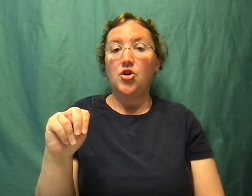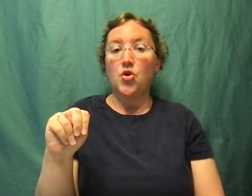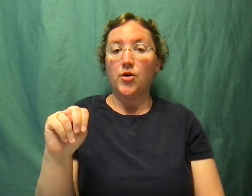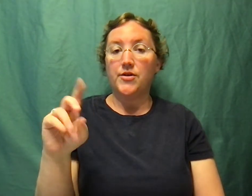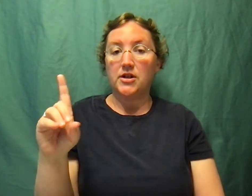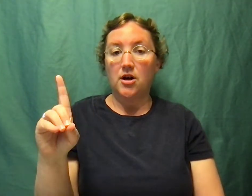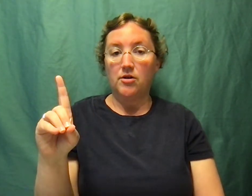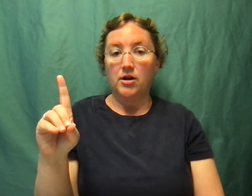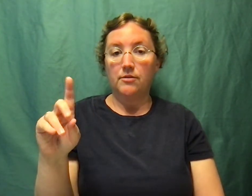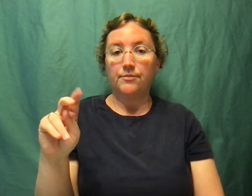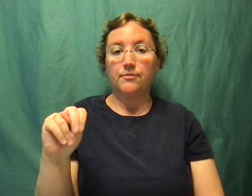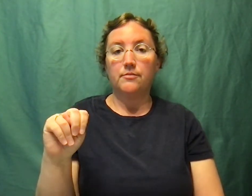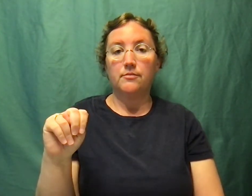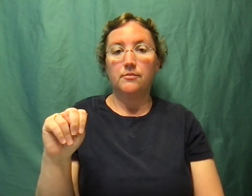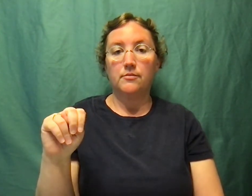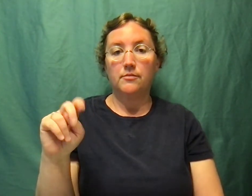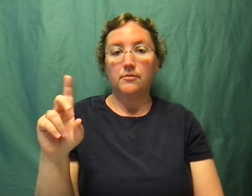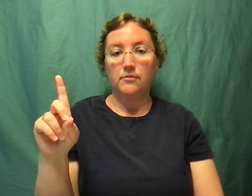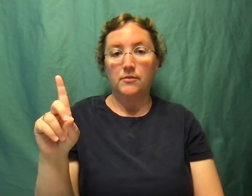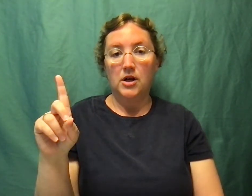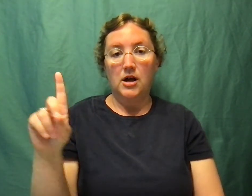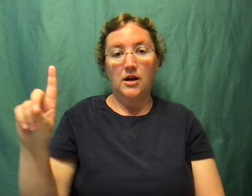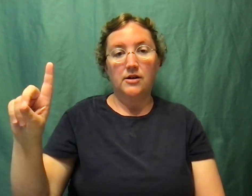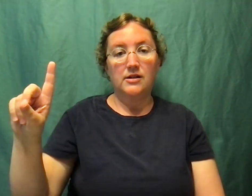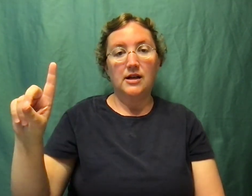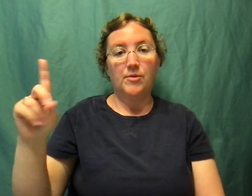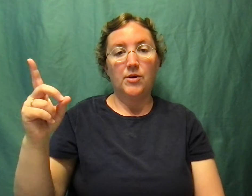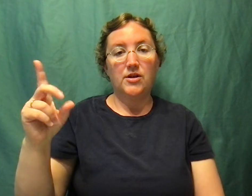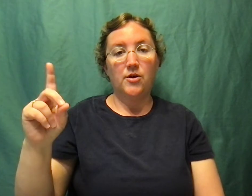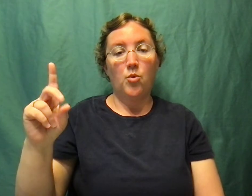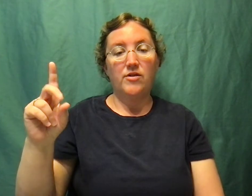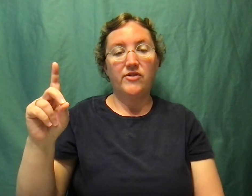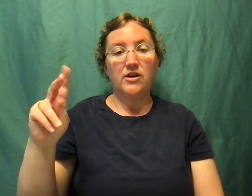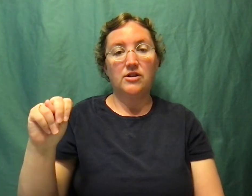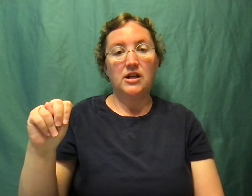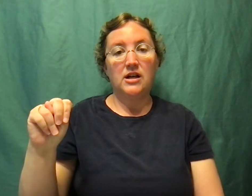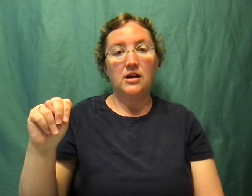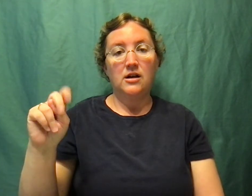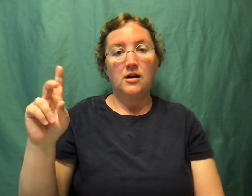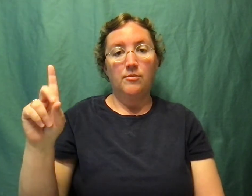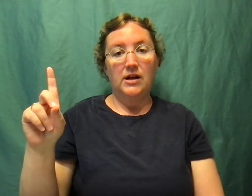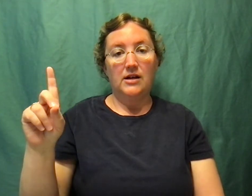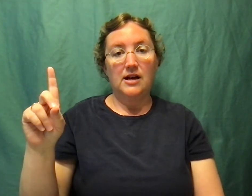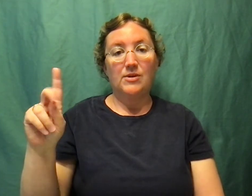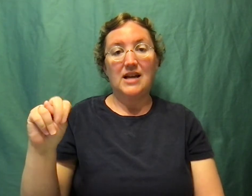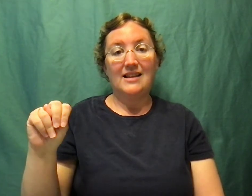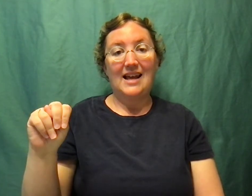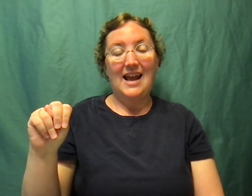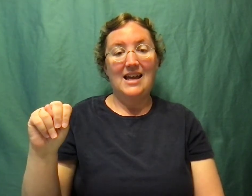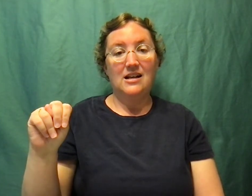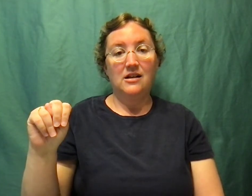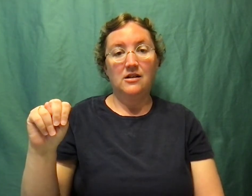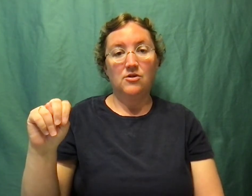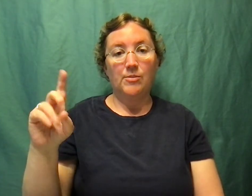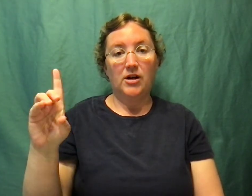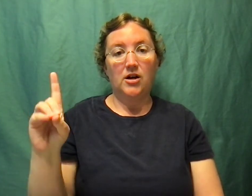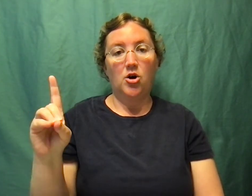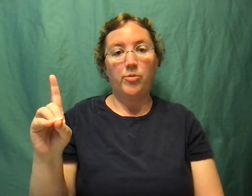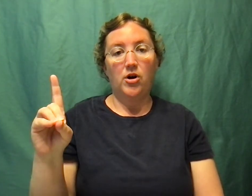North Dakota. And you can see I'm going to the one finger D because I was at that N, so I'm not going to open